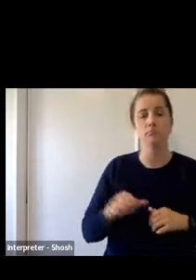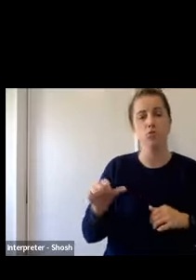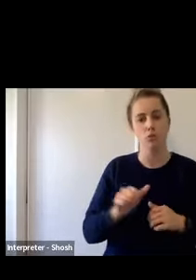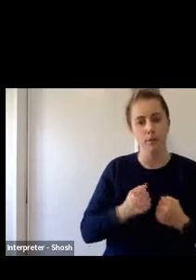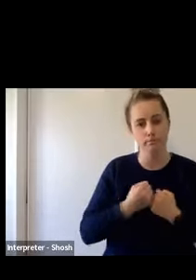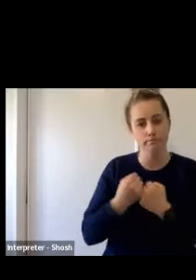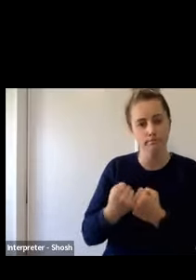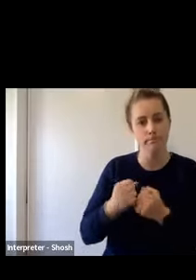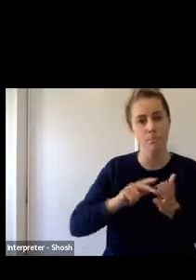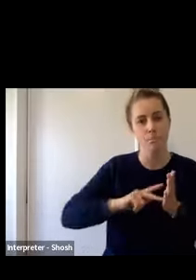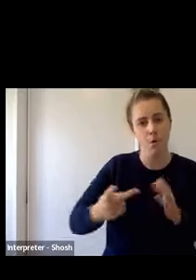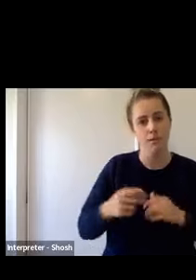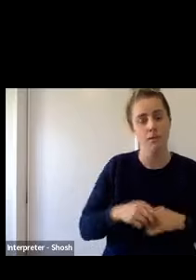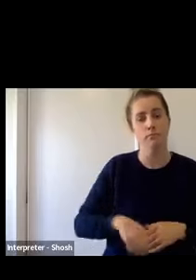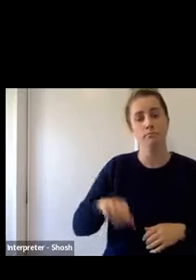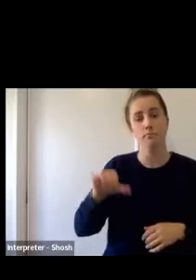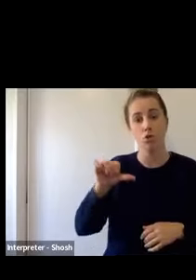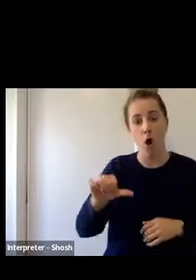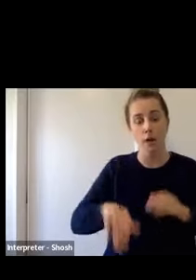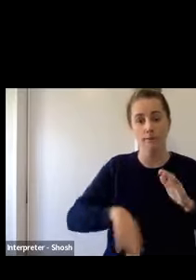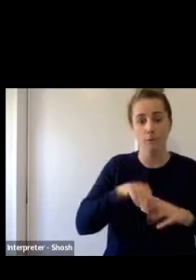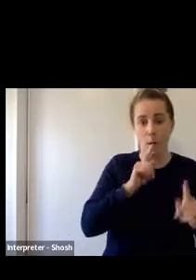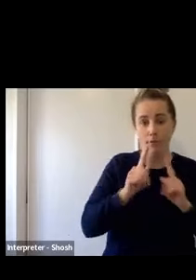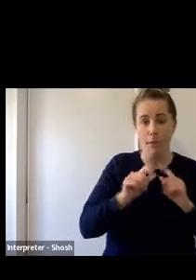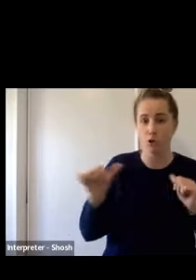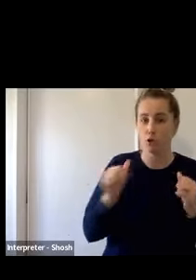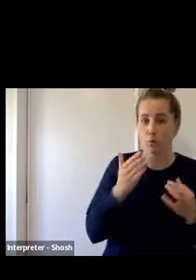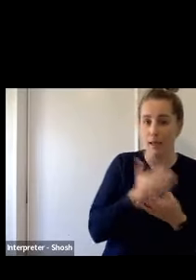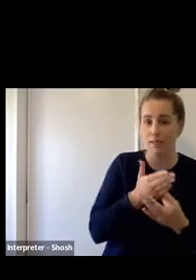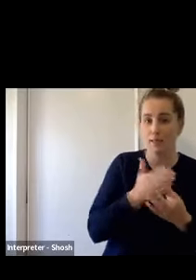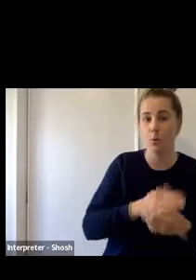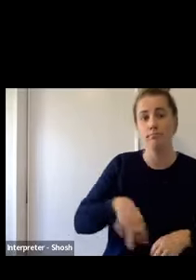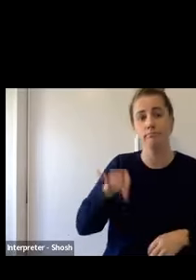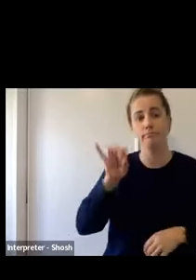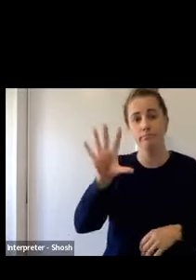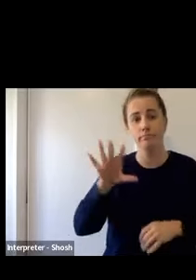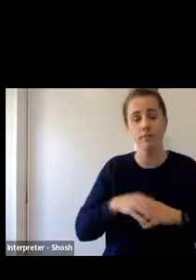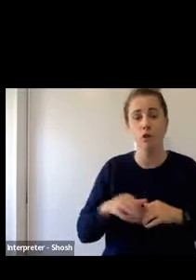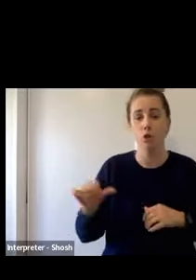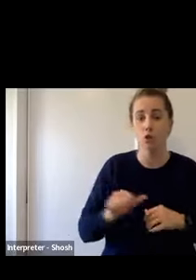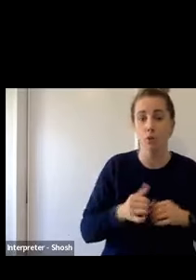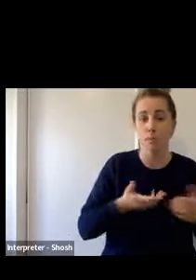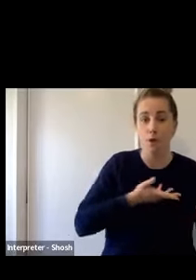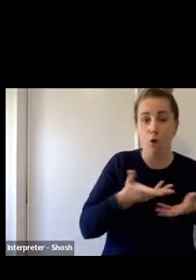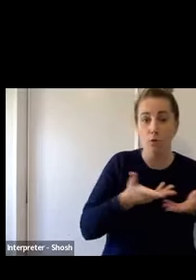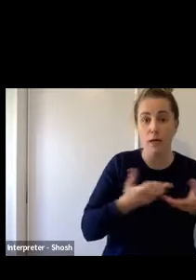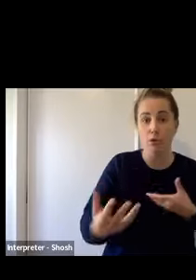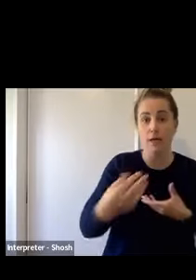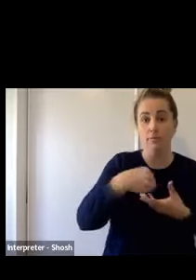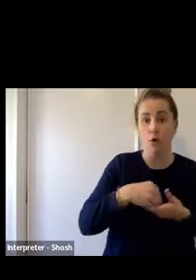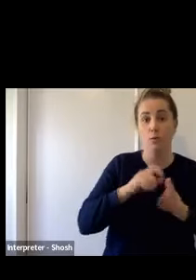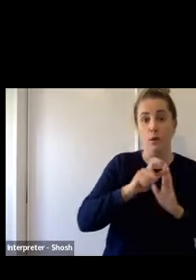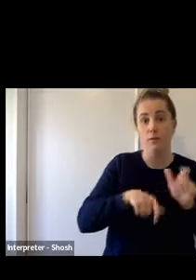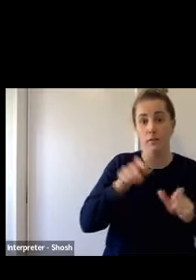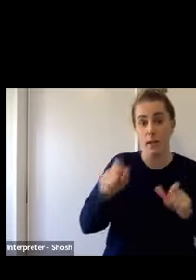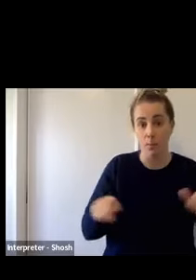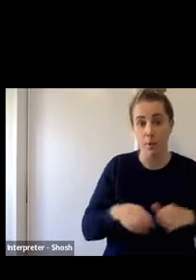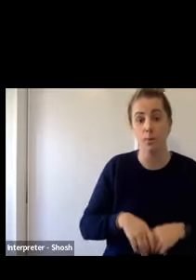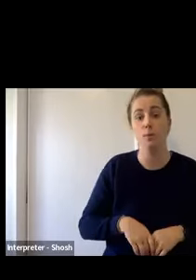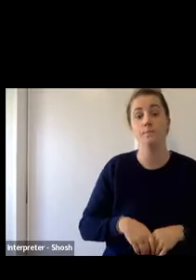and policies. All information should be accessible. There should be consultation and involvement of disabled